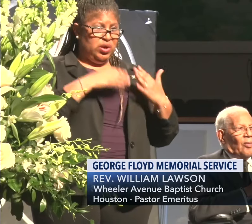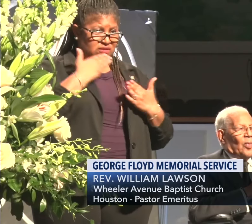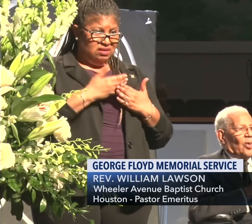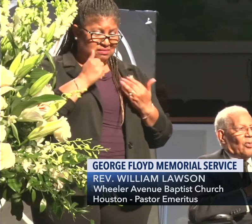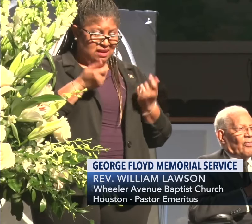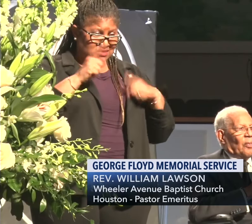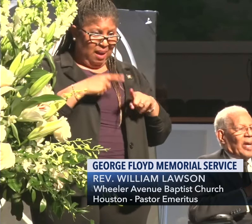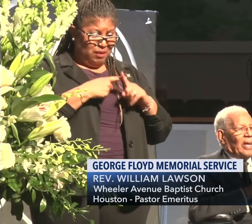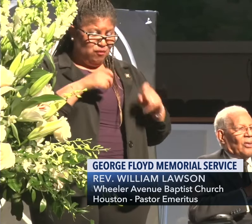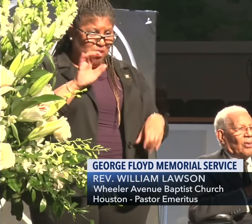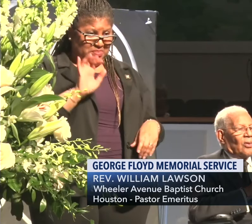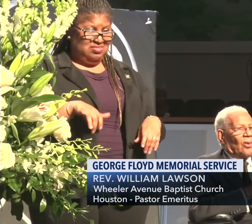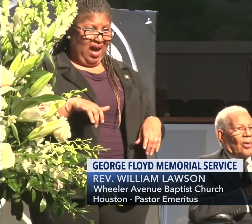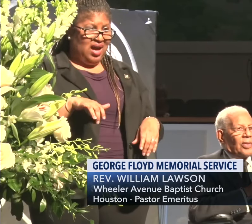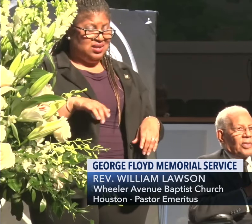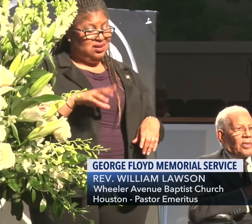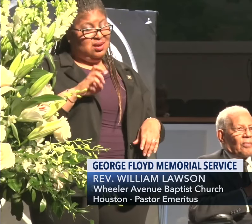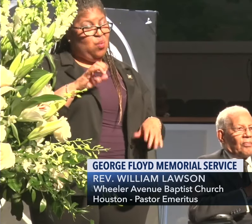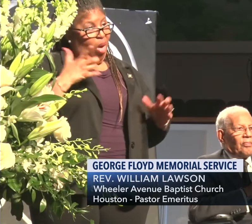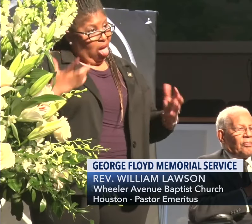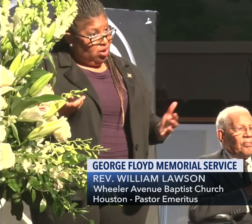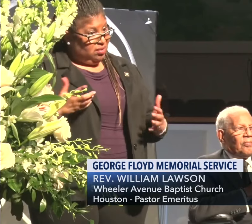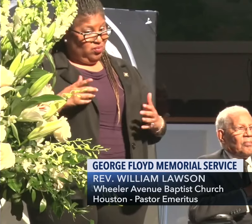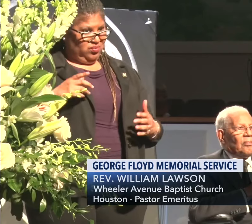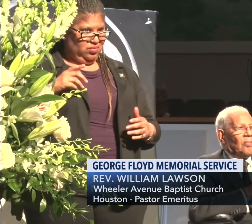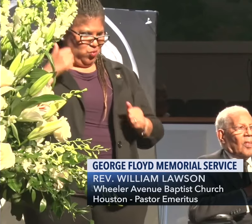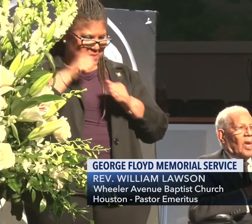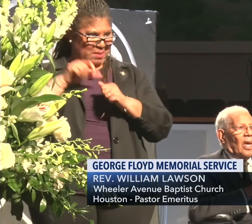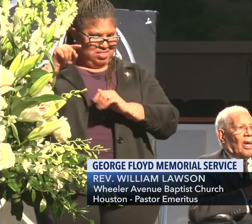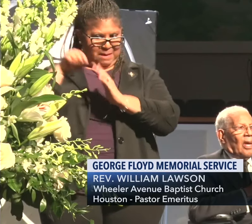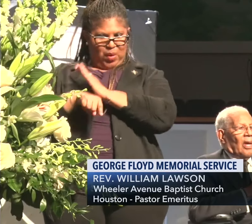Well, the murder of the man on a cross